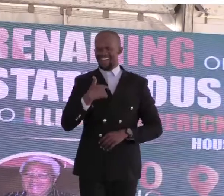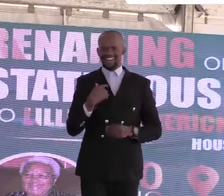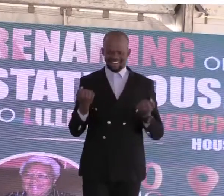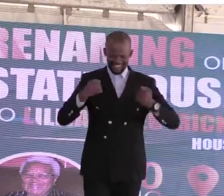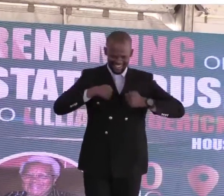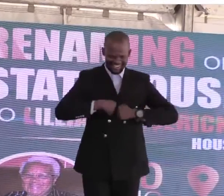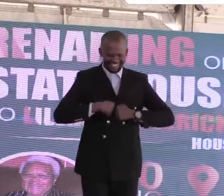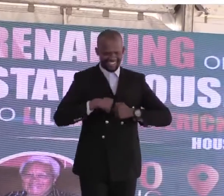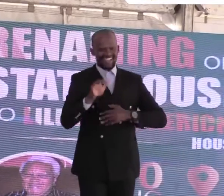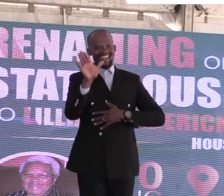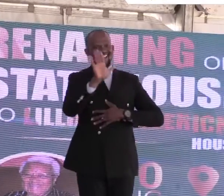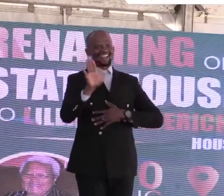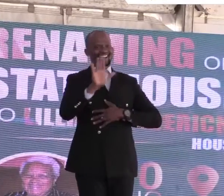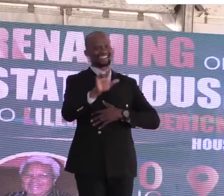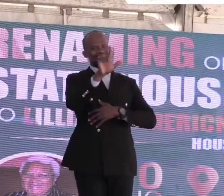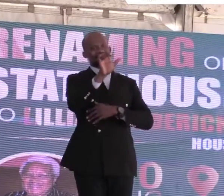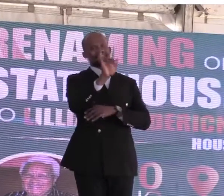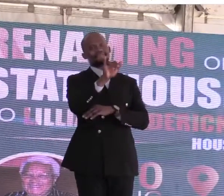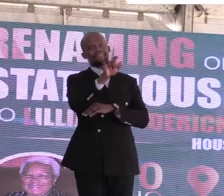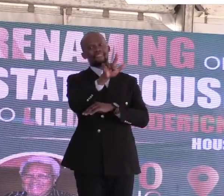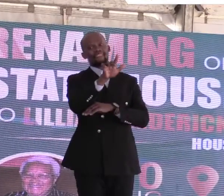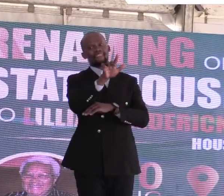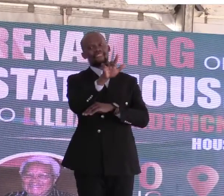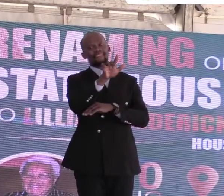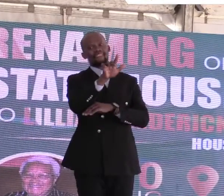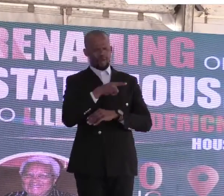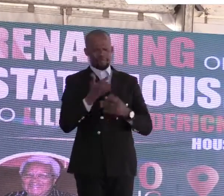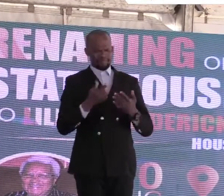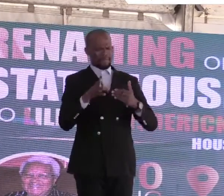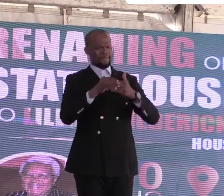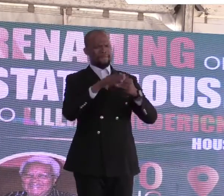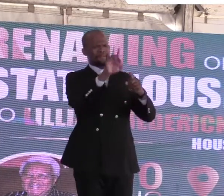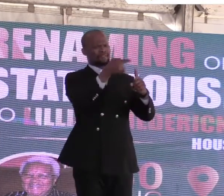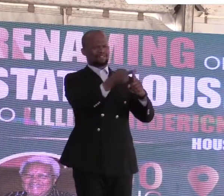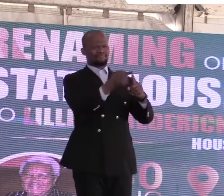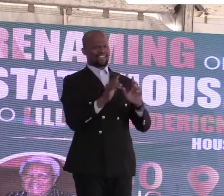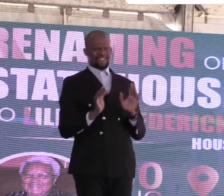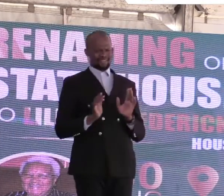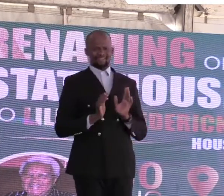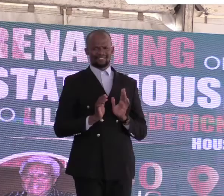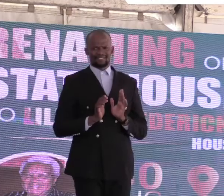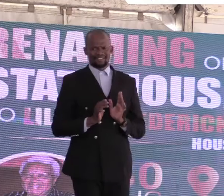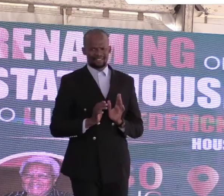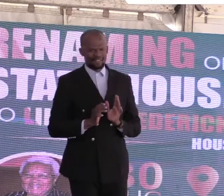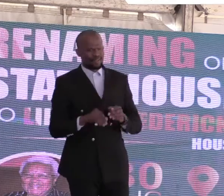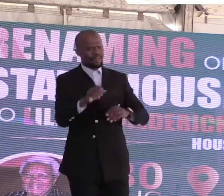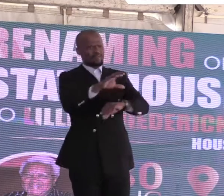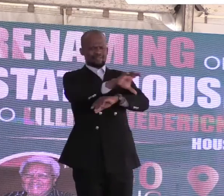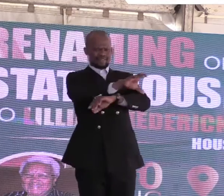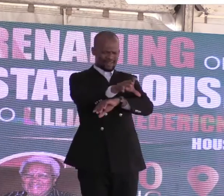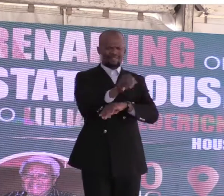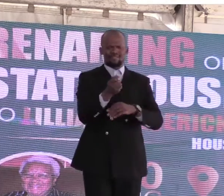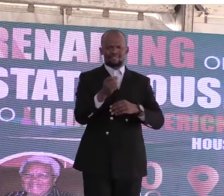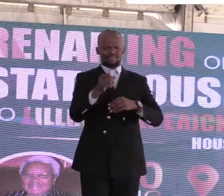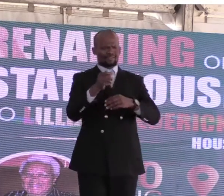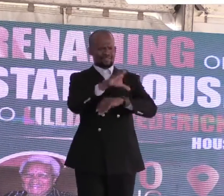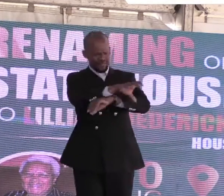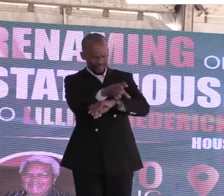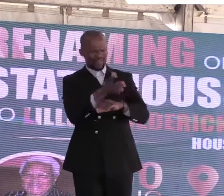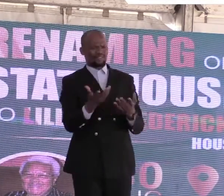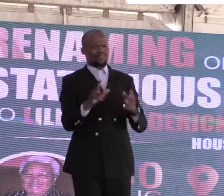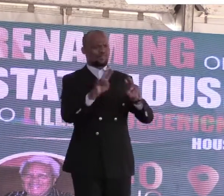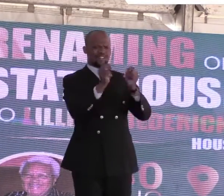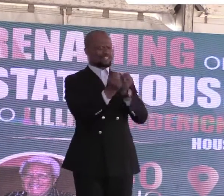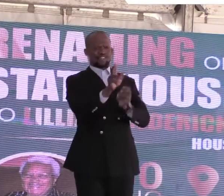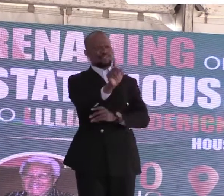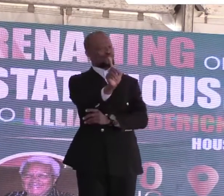today because I'm not a member of the executive either here in the province or at national, and today is Constituency Day. So